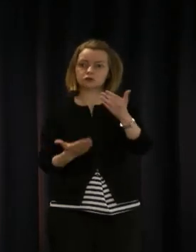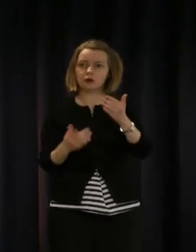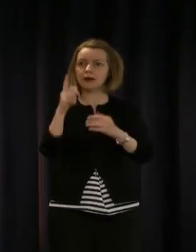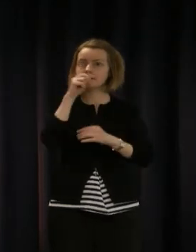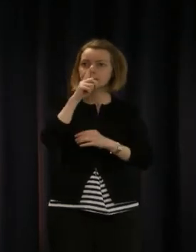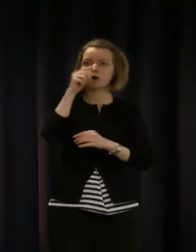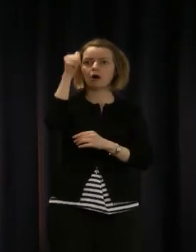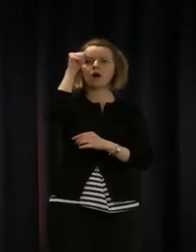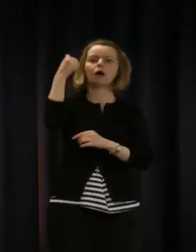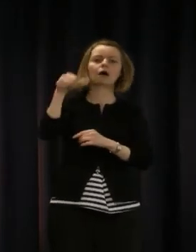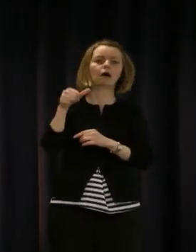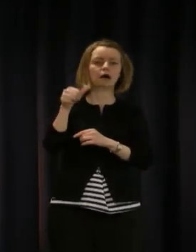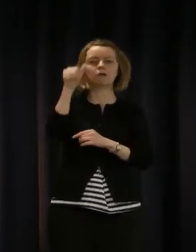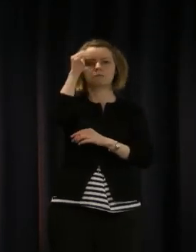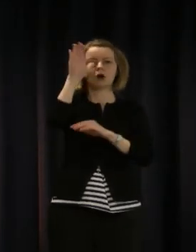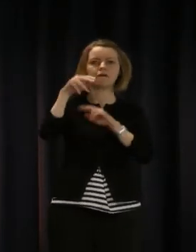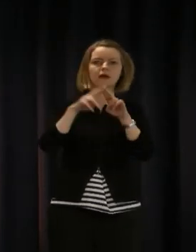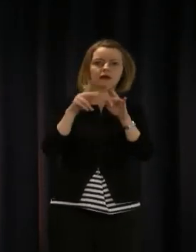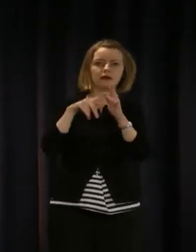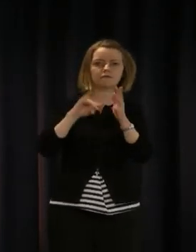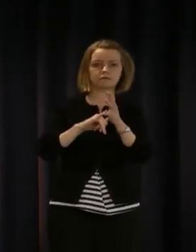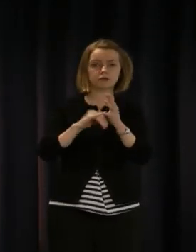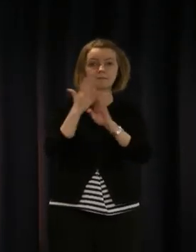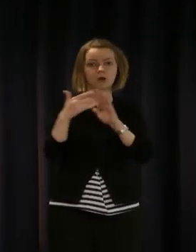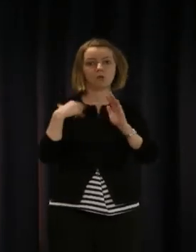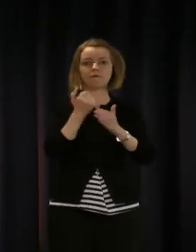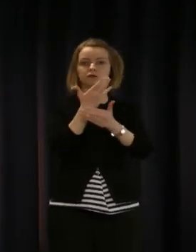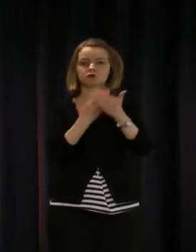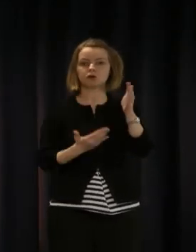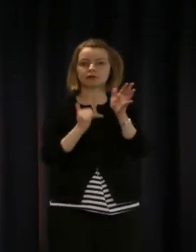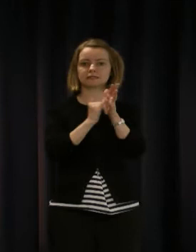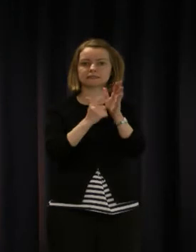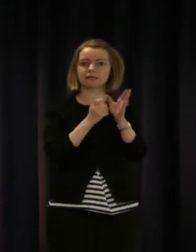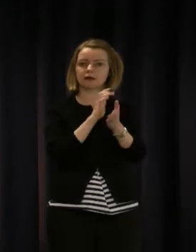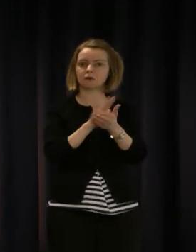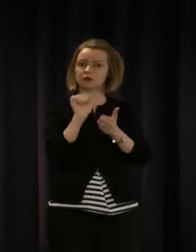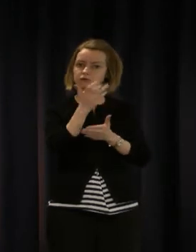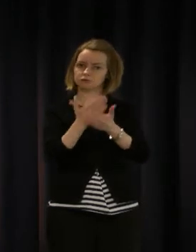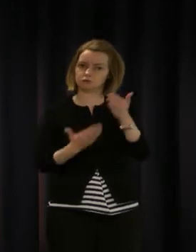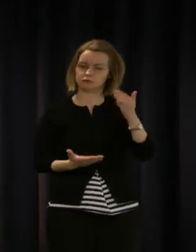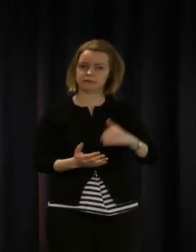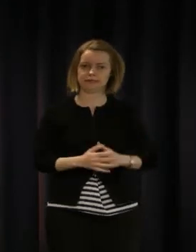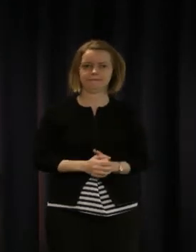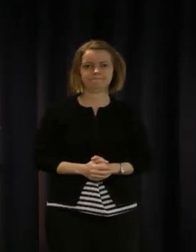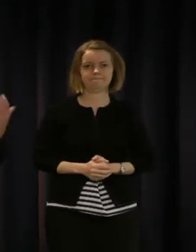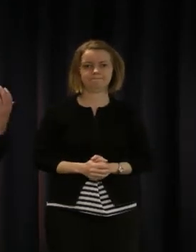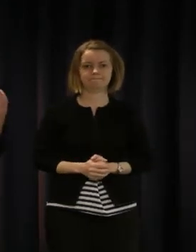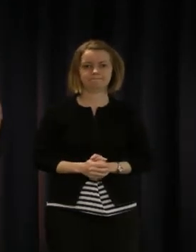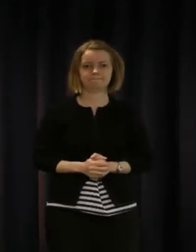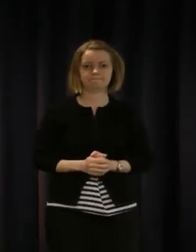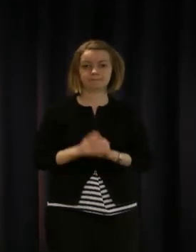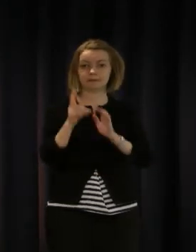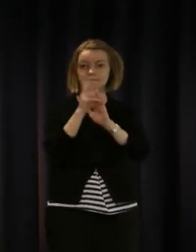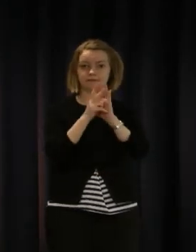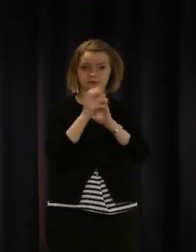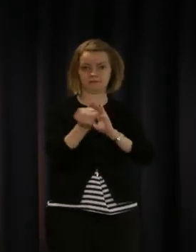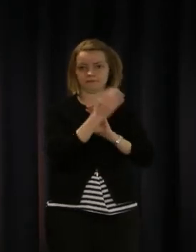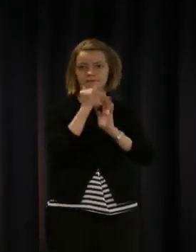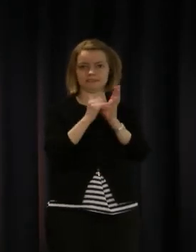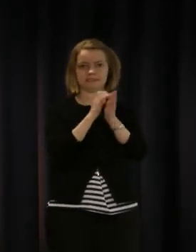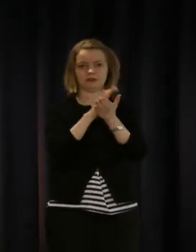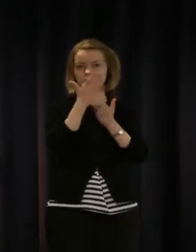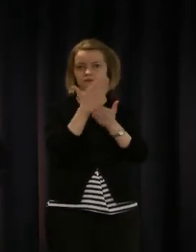to introduce the story of Sarah and her story today. Here is Sarah's story.